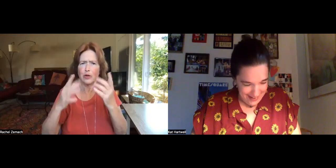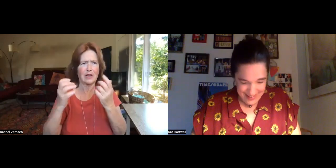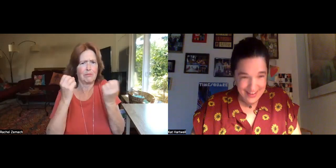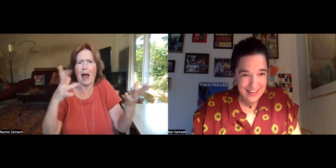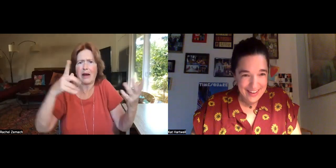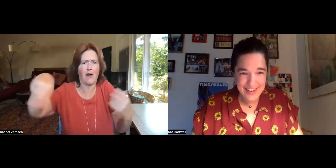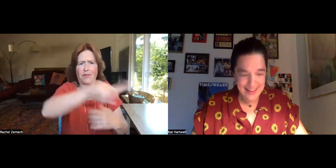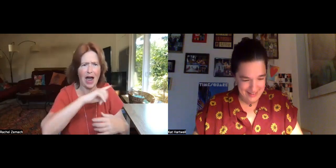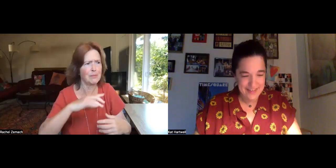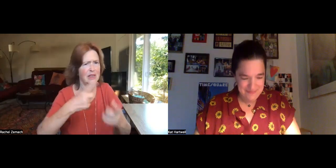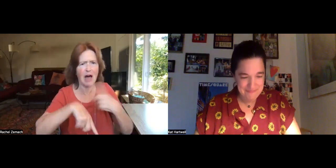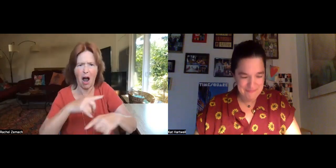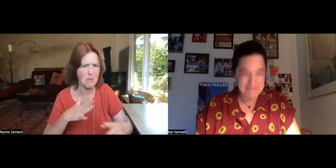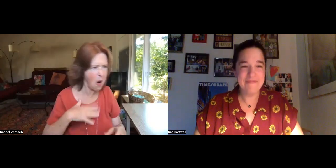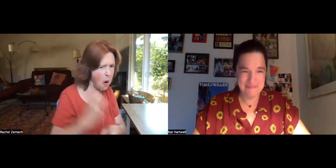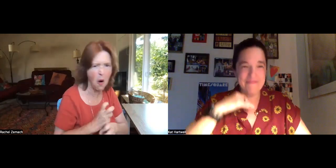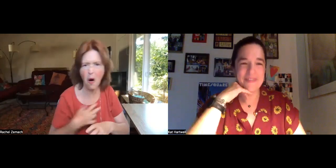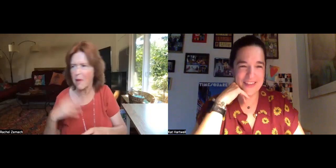Students, many of them,